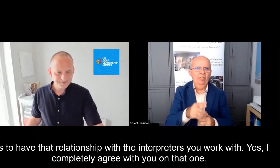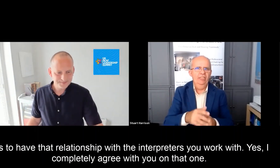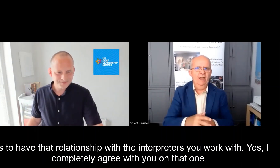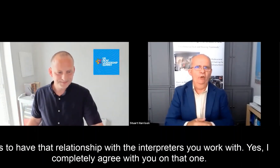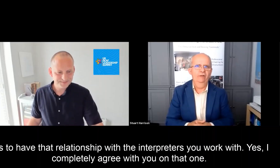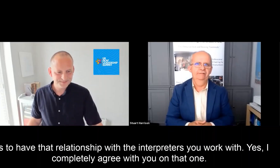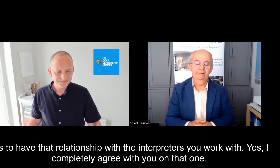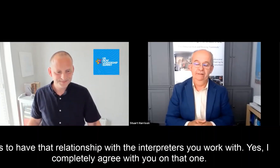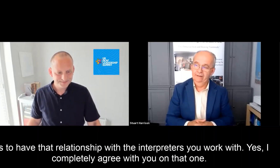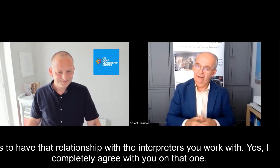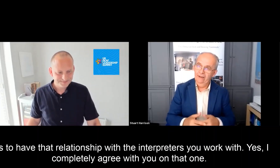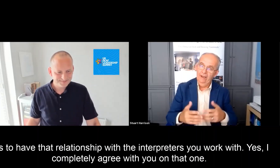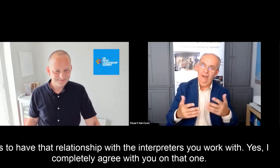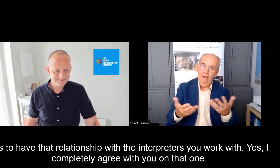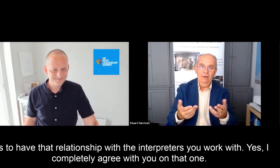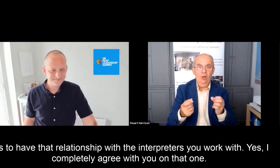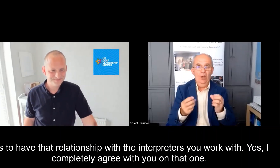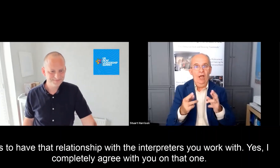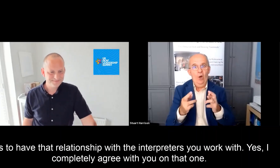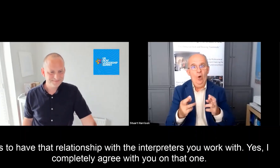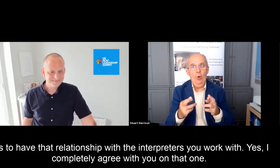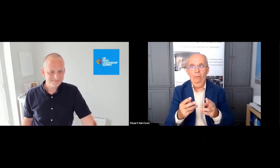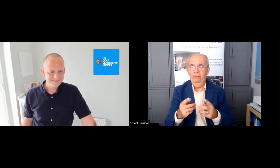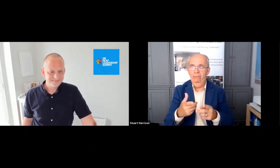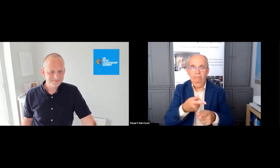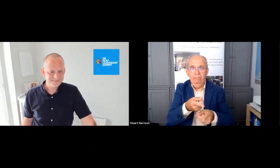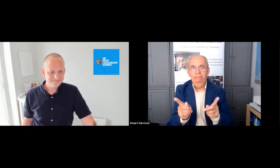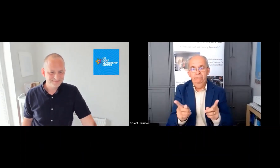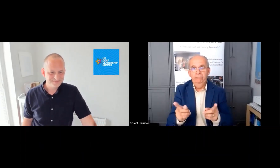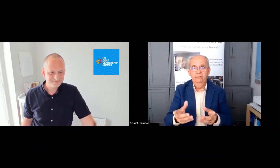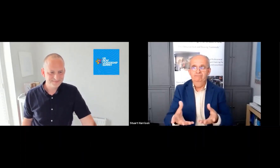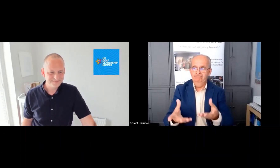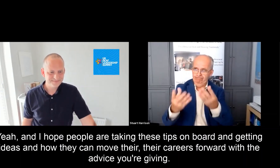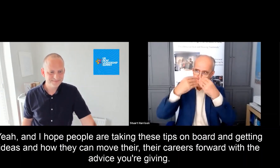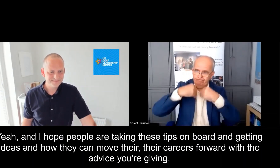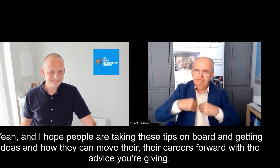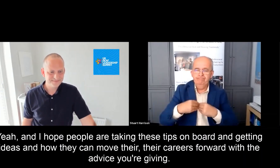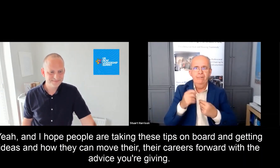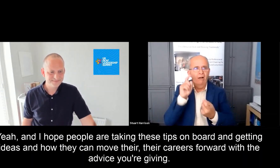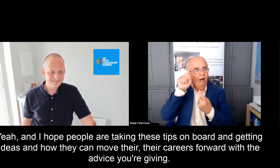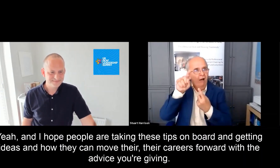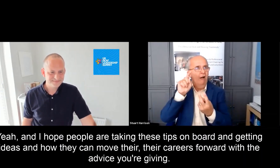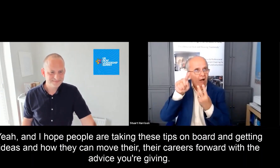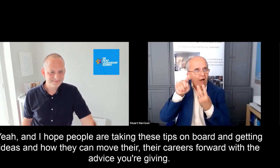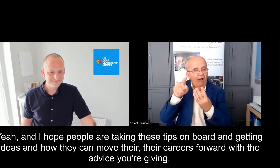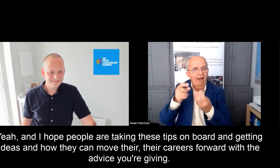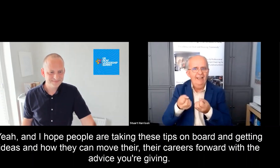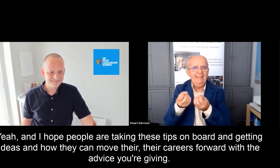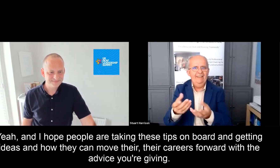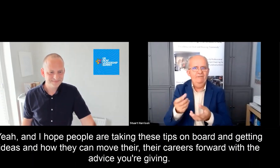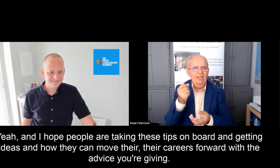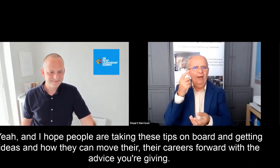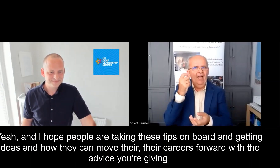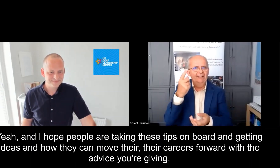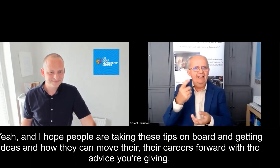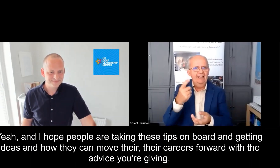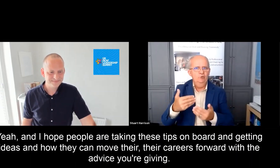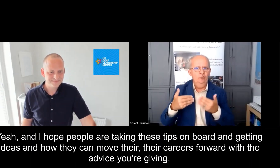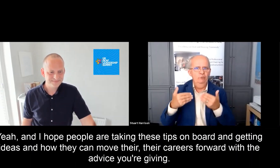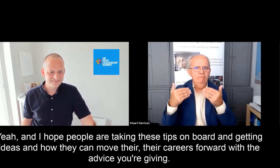so completely agree with you on that one. Yeah, and I hope people are taking these tips on board and